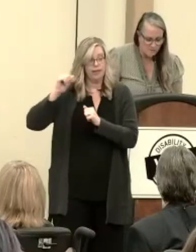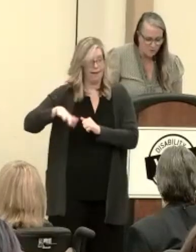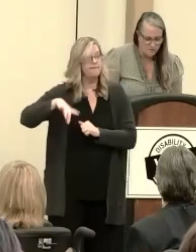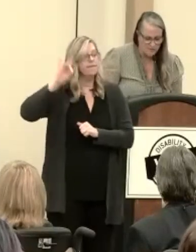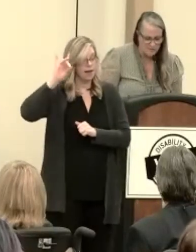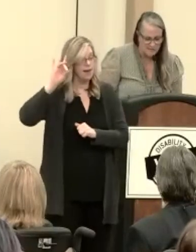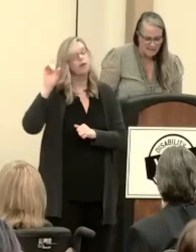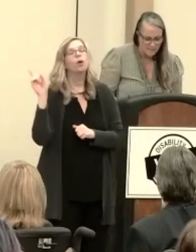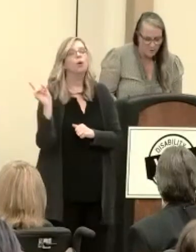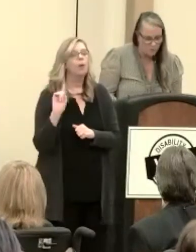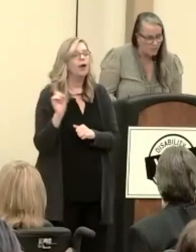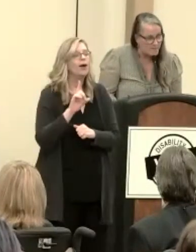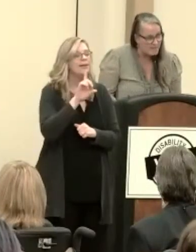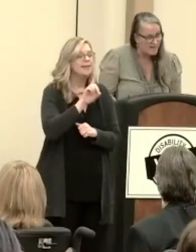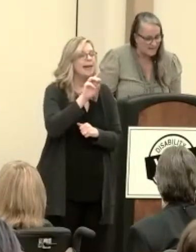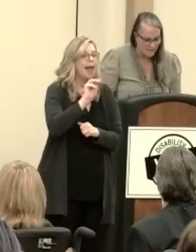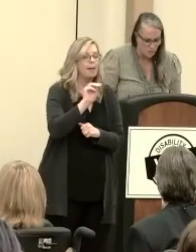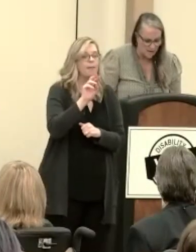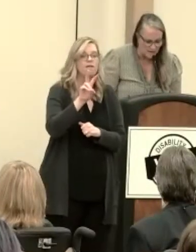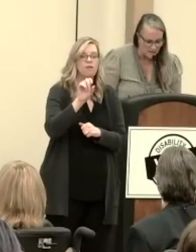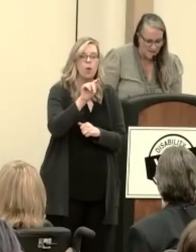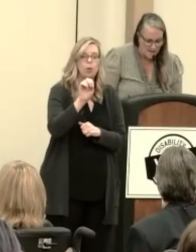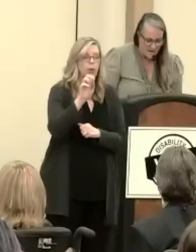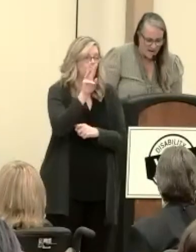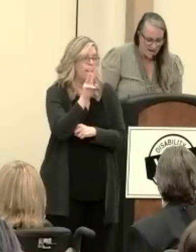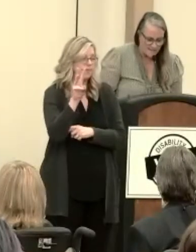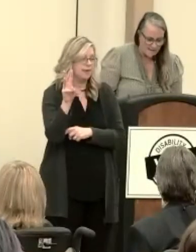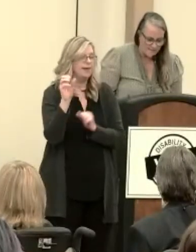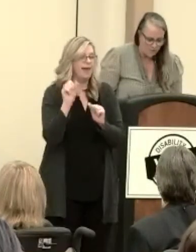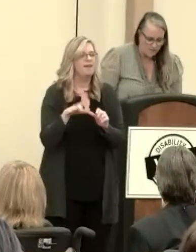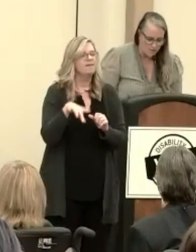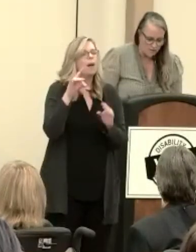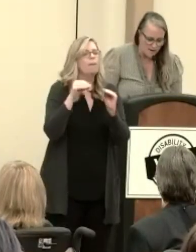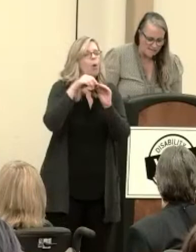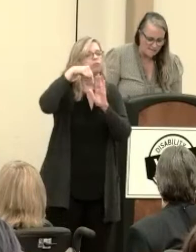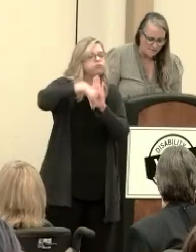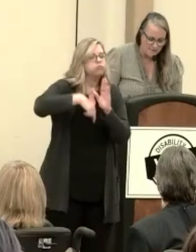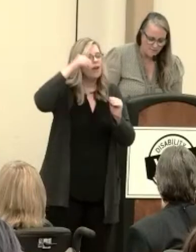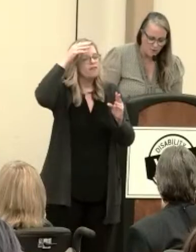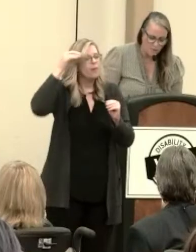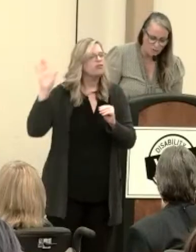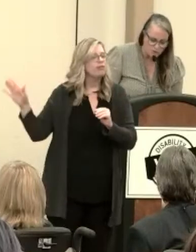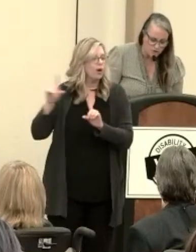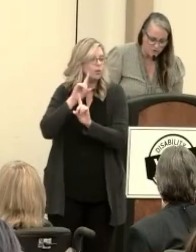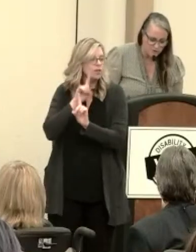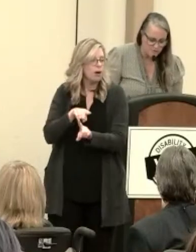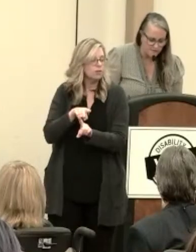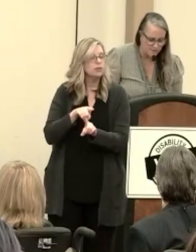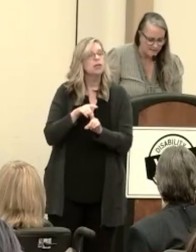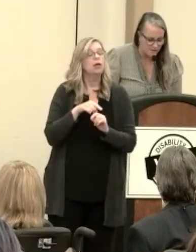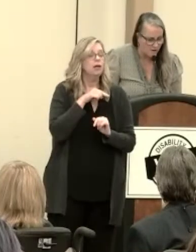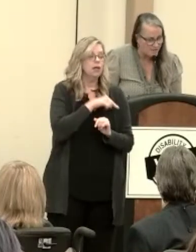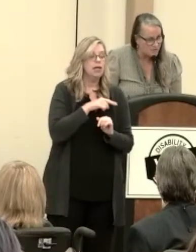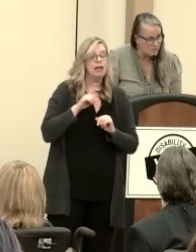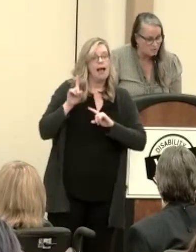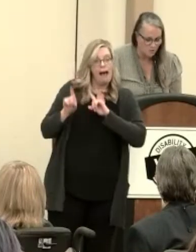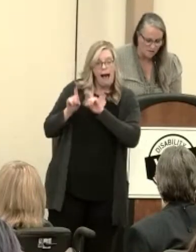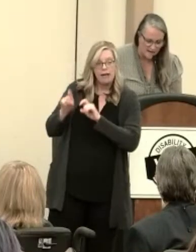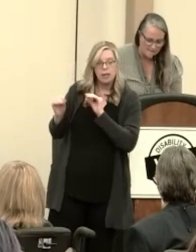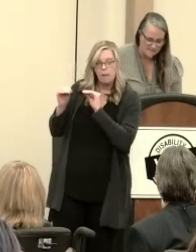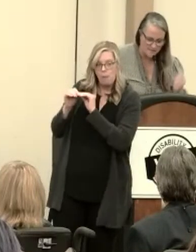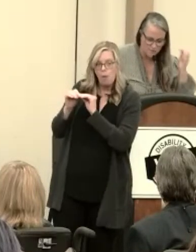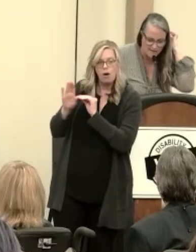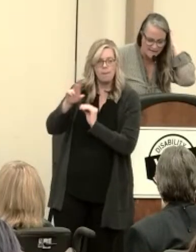will be posted to the DMVote website as well. DMVote has also asked different and more personal disability-related questions to